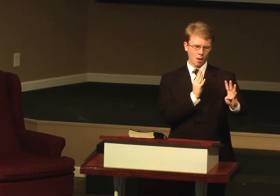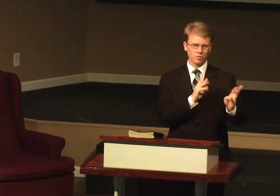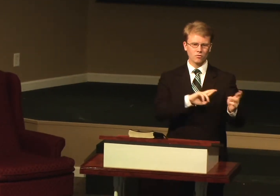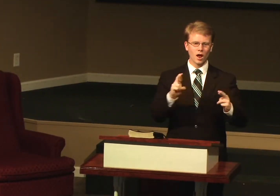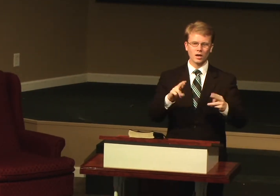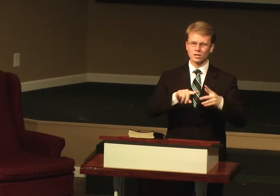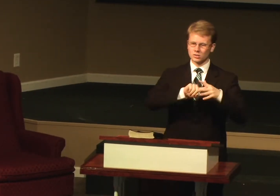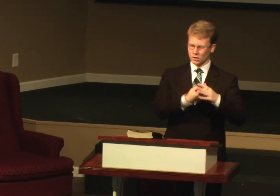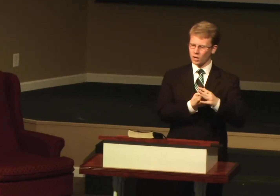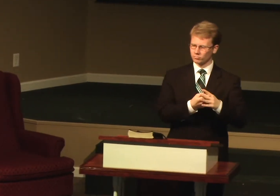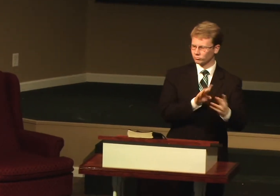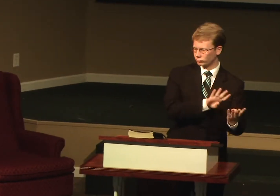they would line up in formation,